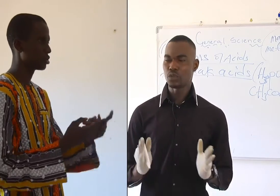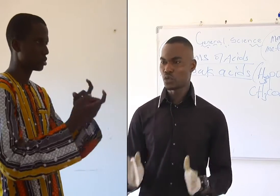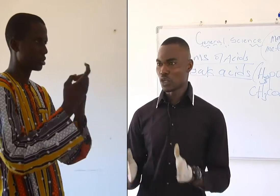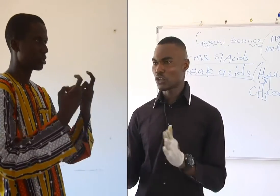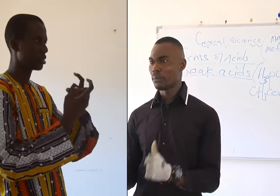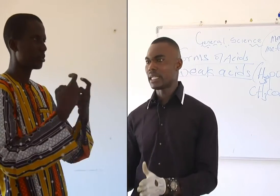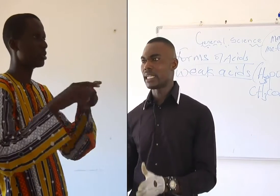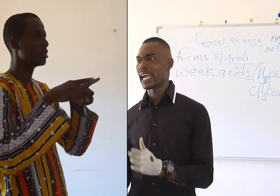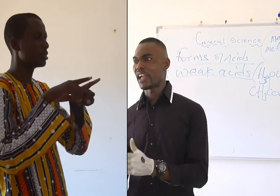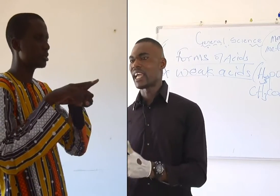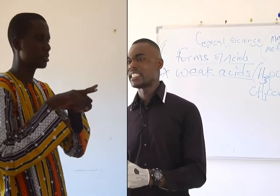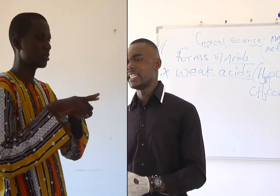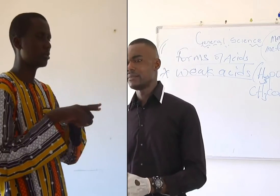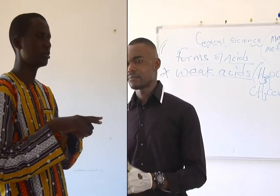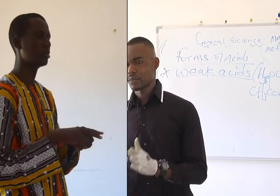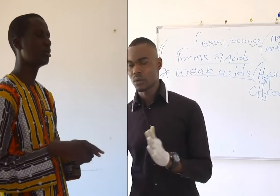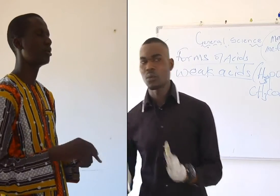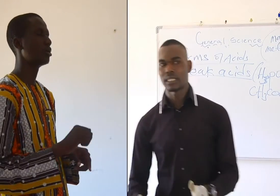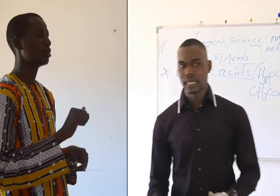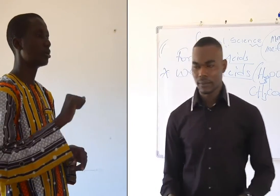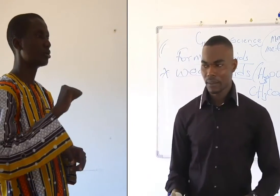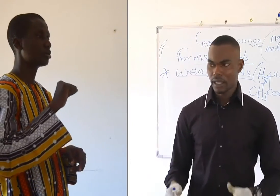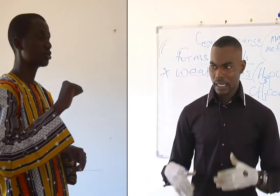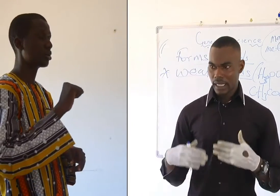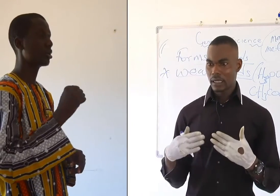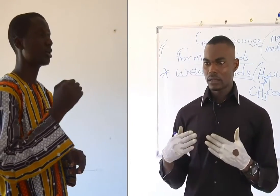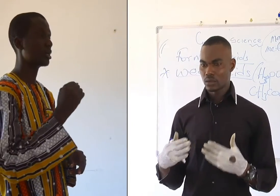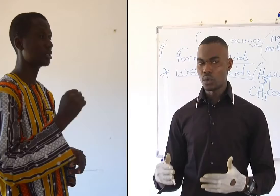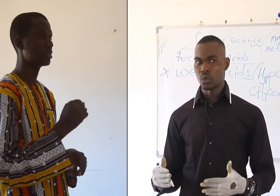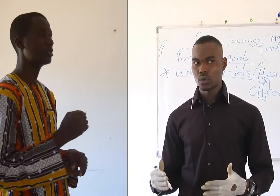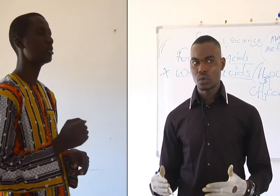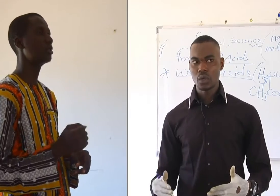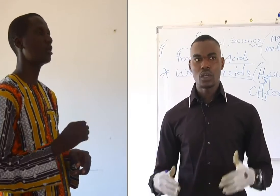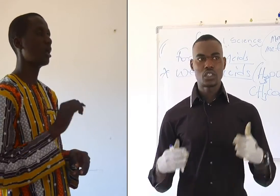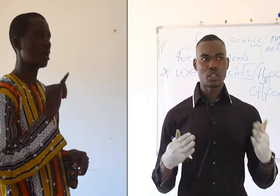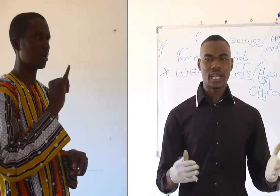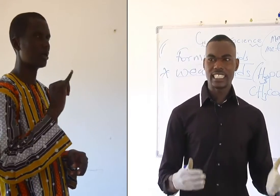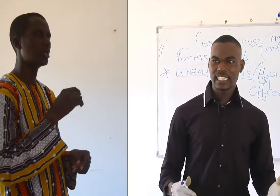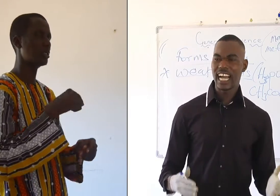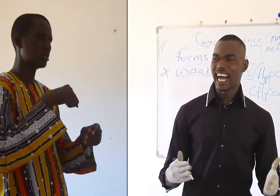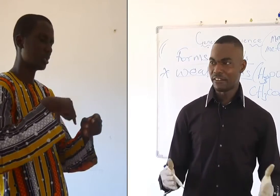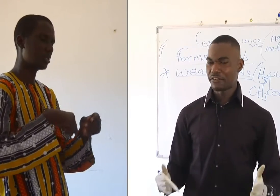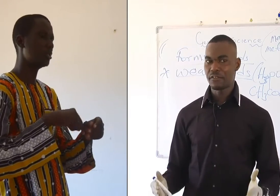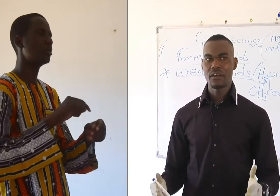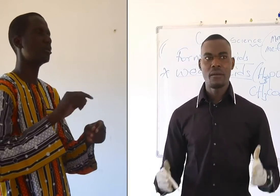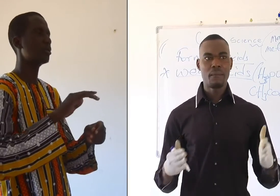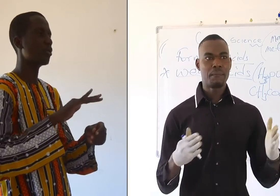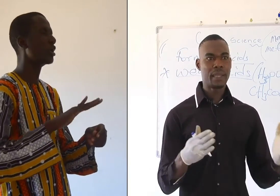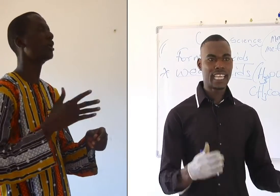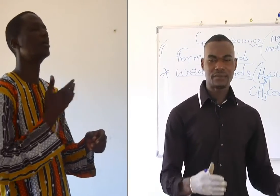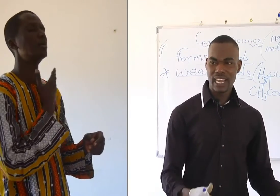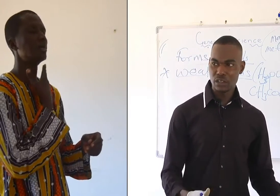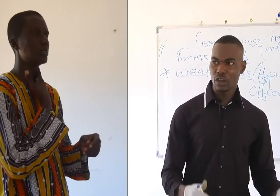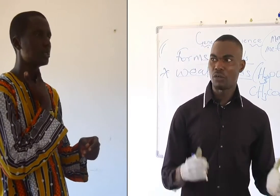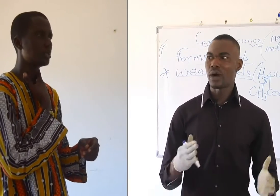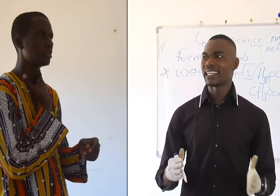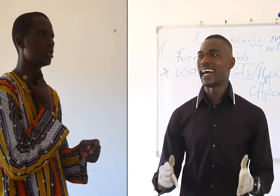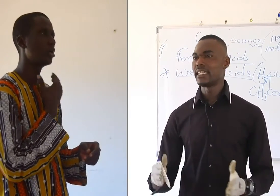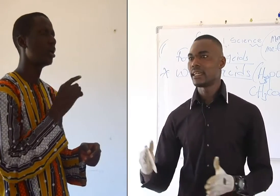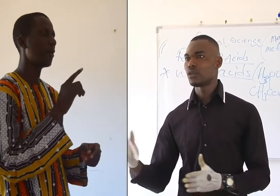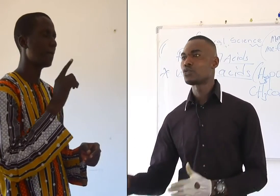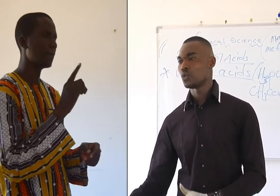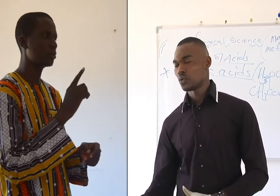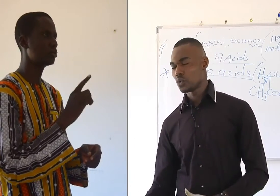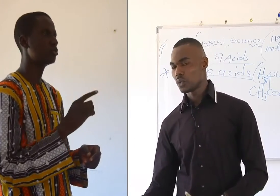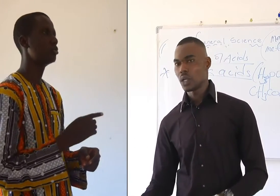acids do not completely ionize in water. Two, strong acids have pH values of 1